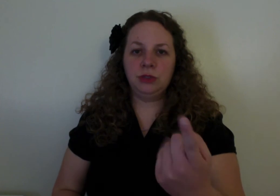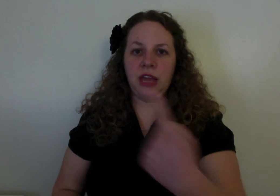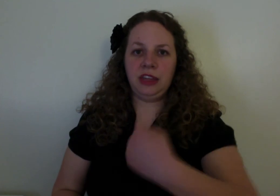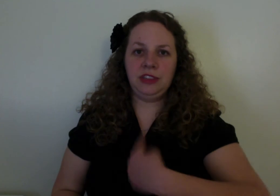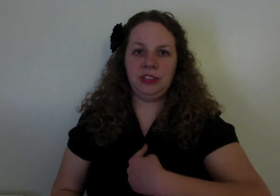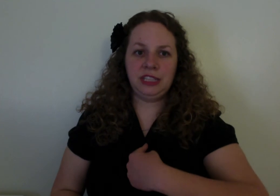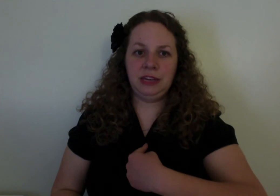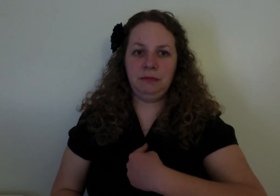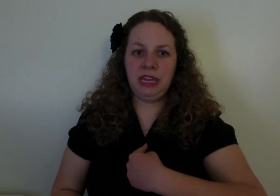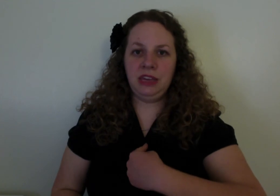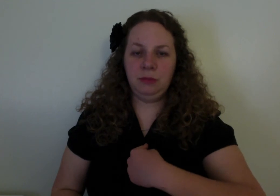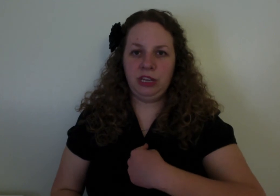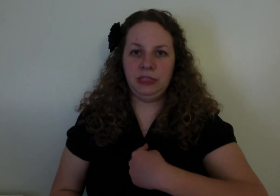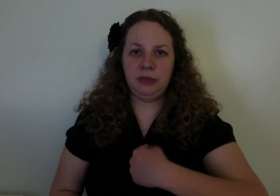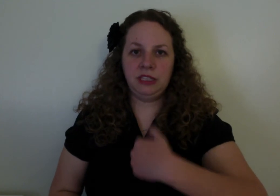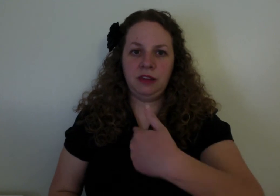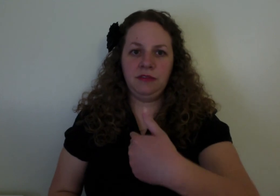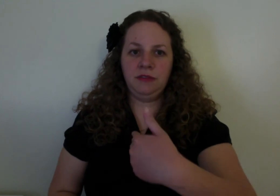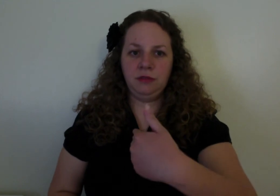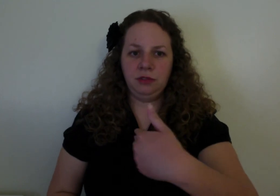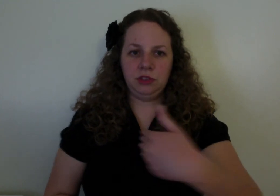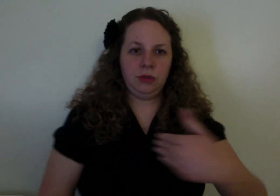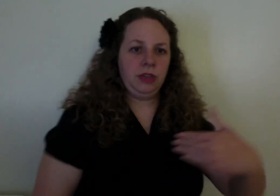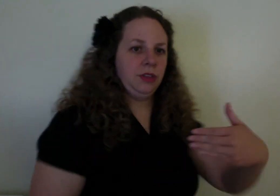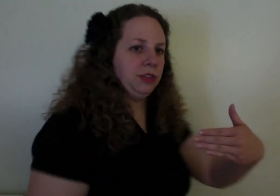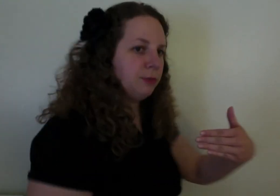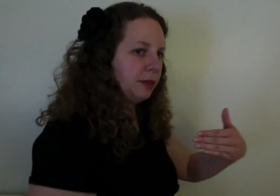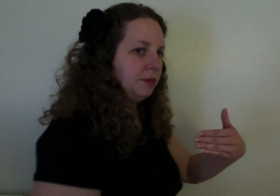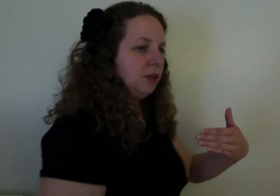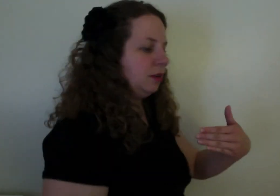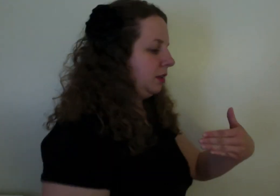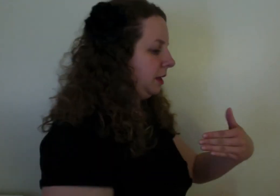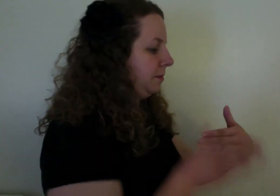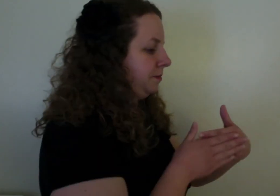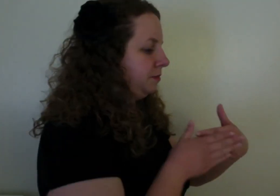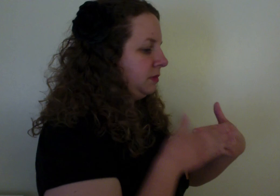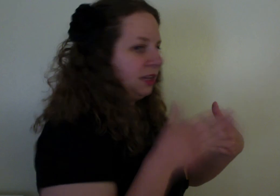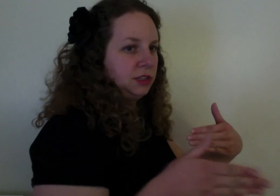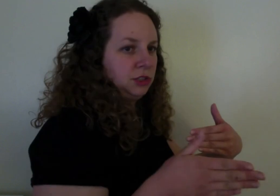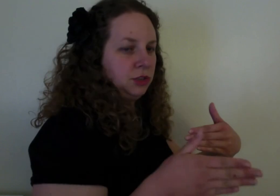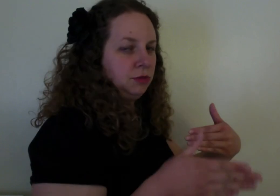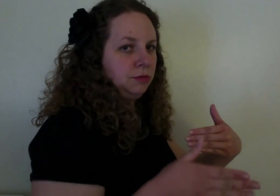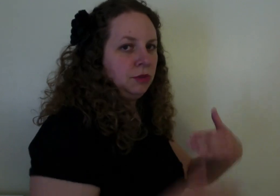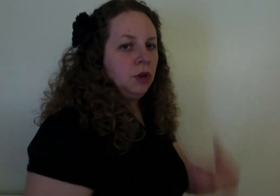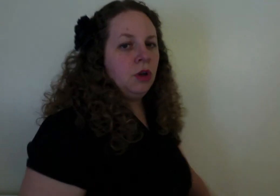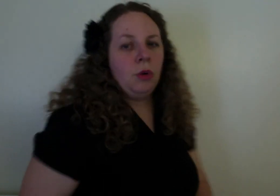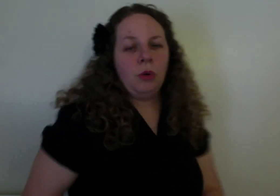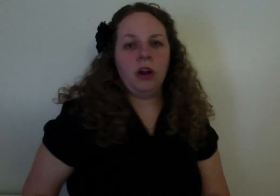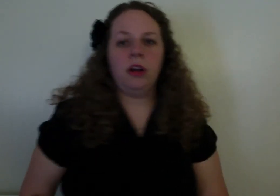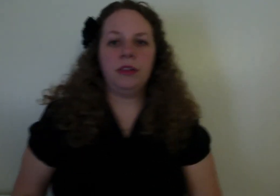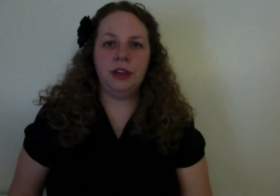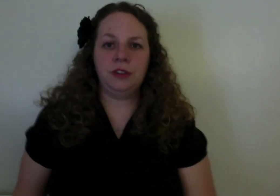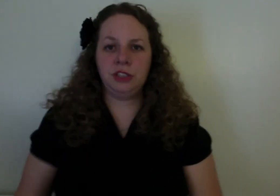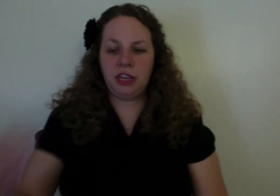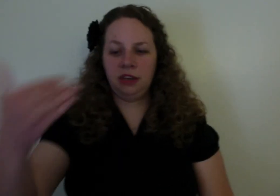kind of like the sign me, pointing to myself, just going in this way. Okay, next to. Or on the other side, I